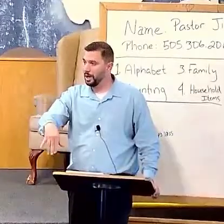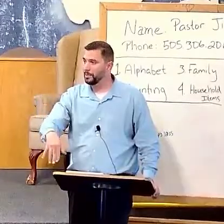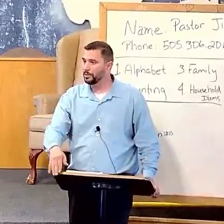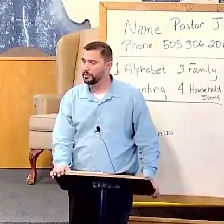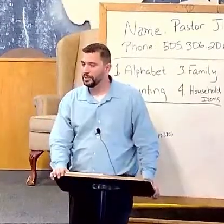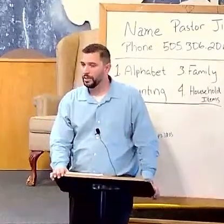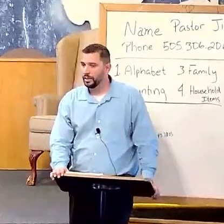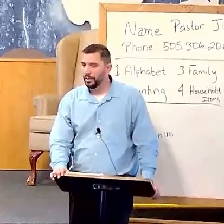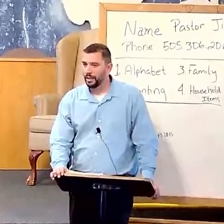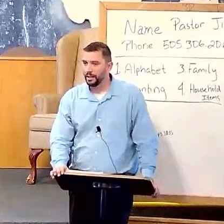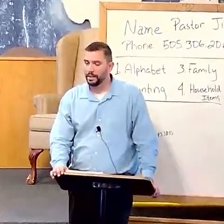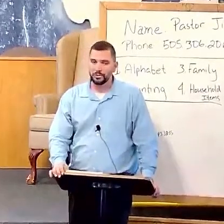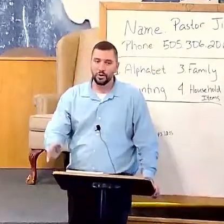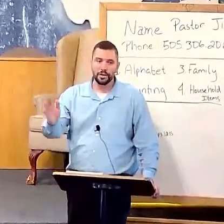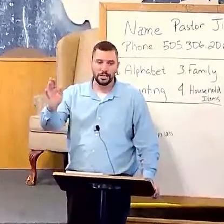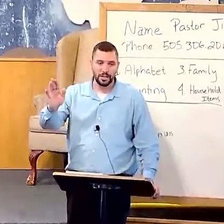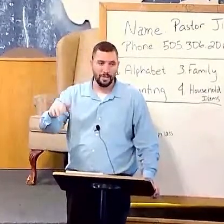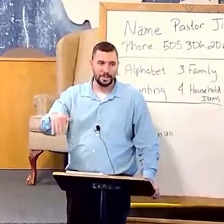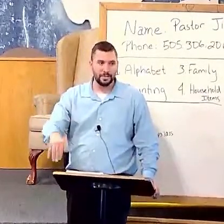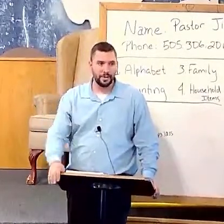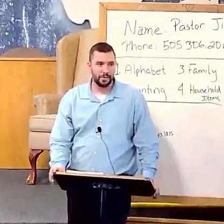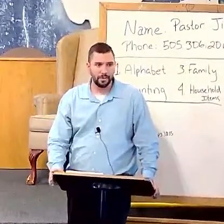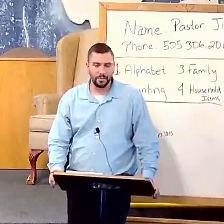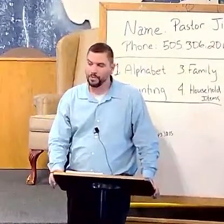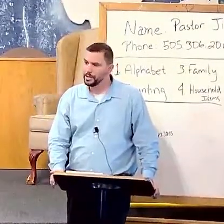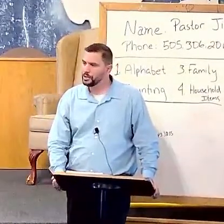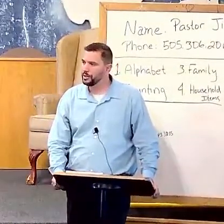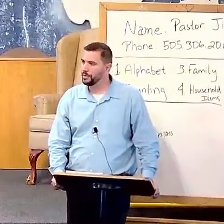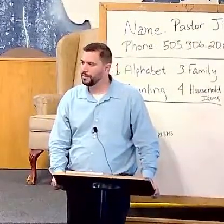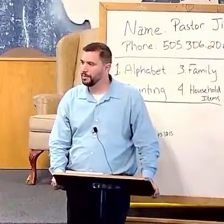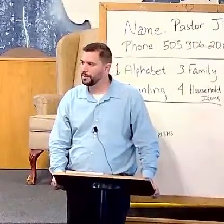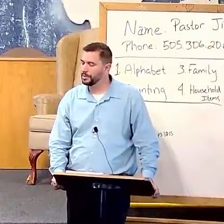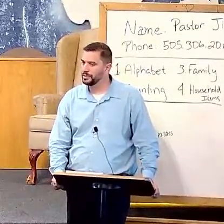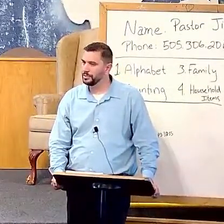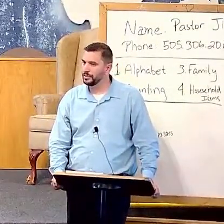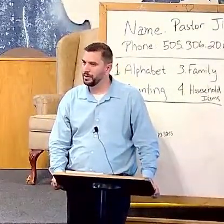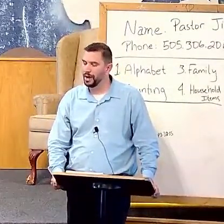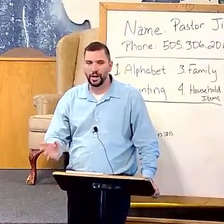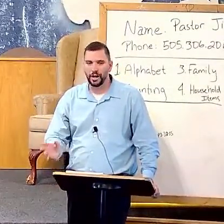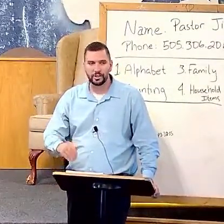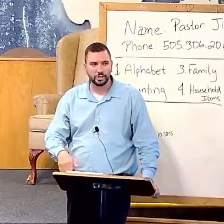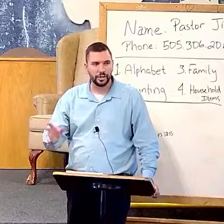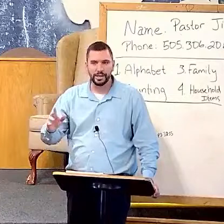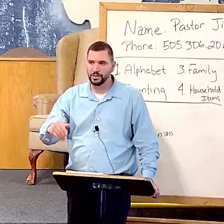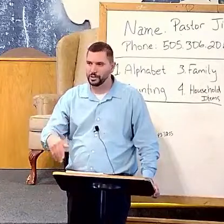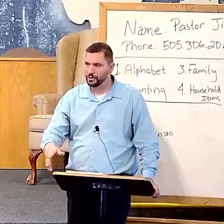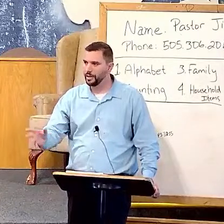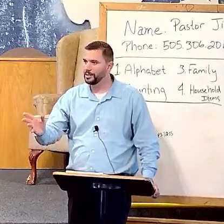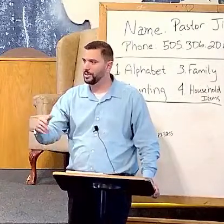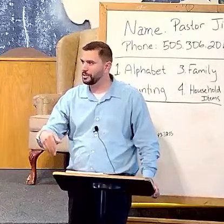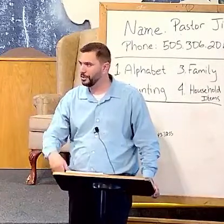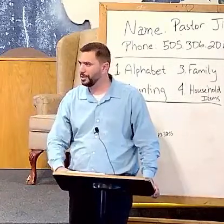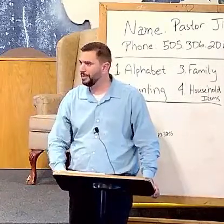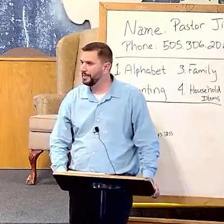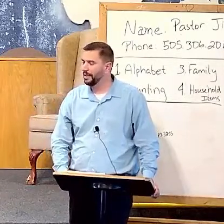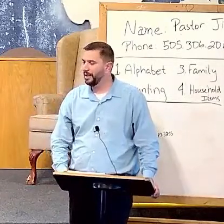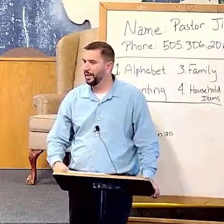comments, and there was all kinds of comments about, what region are you from? Because I saw tree, I saw tree, I saw tree. And but